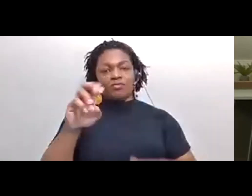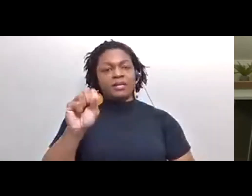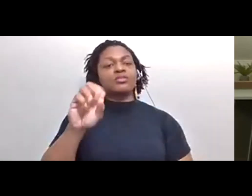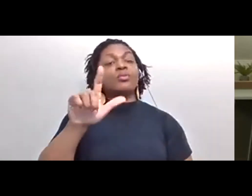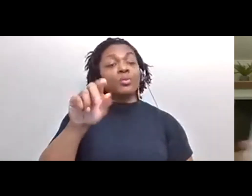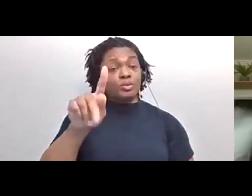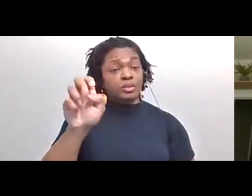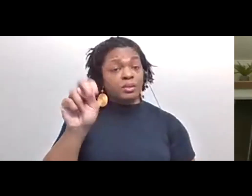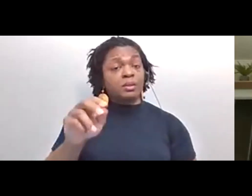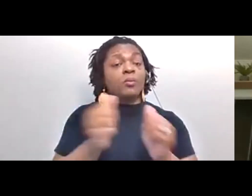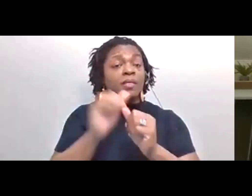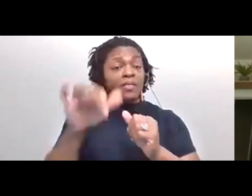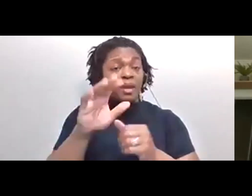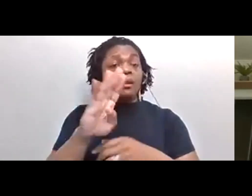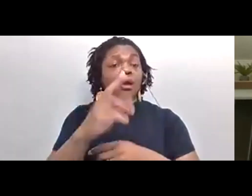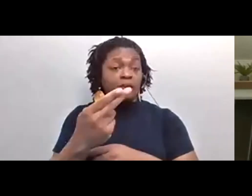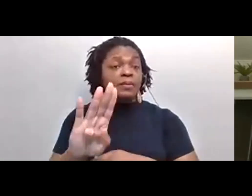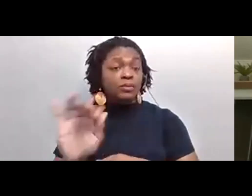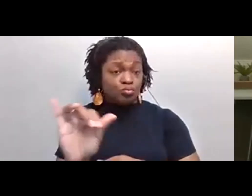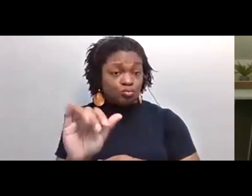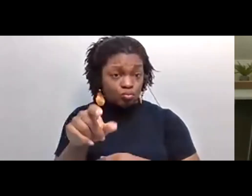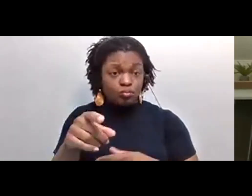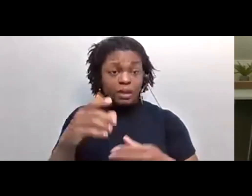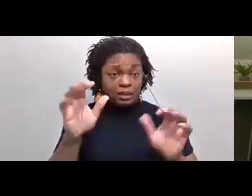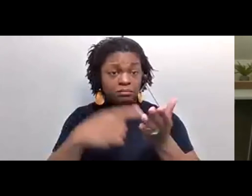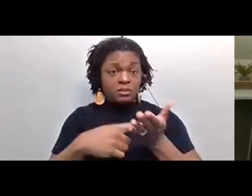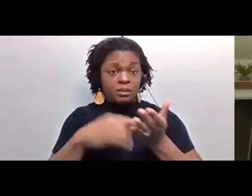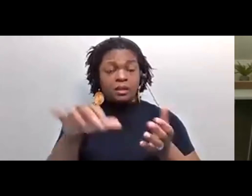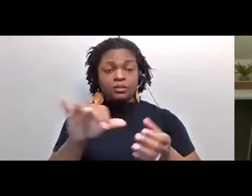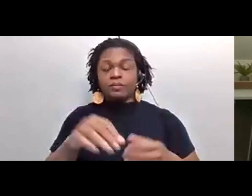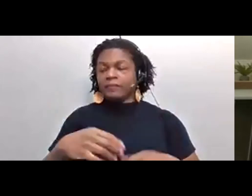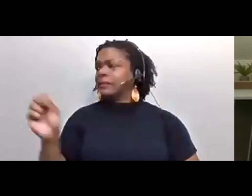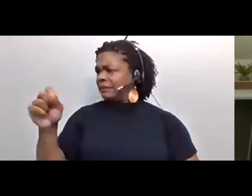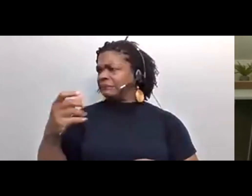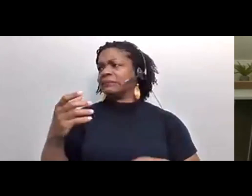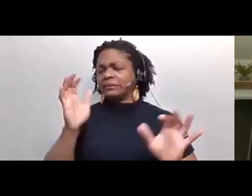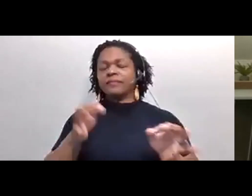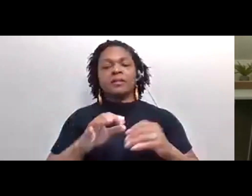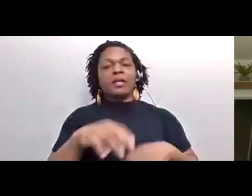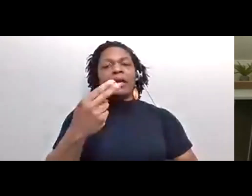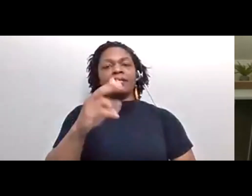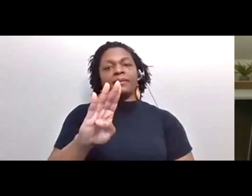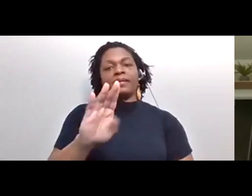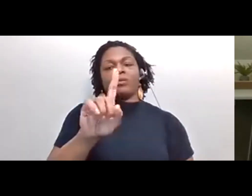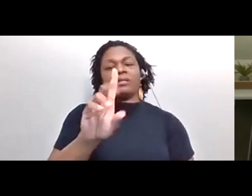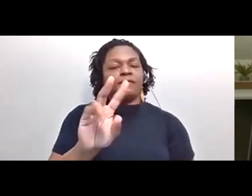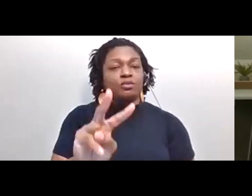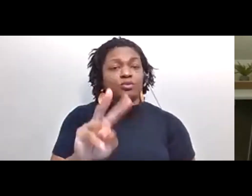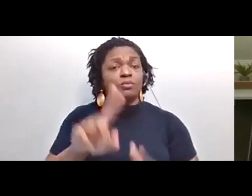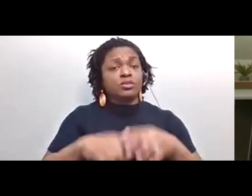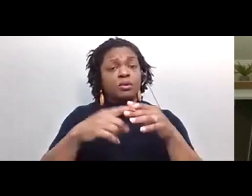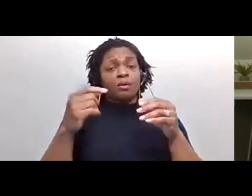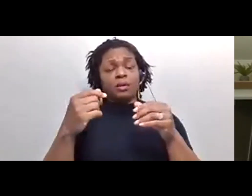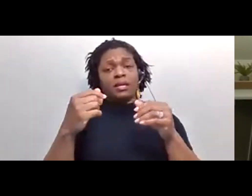would like, I could also just discuss that a little bit too. Sure. HB 172 initially started out to